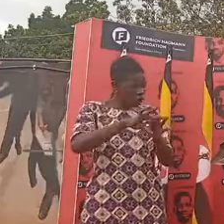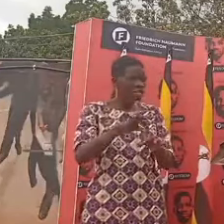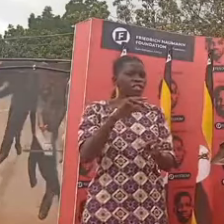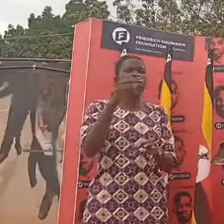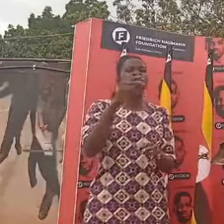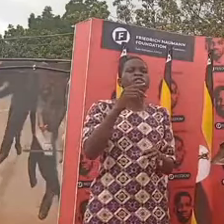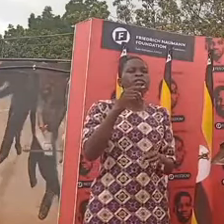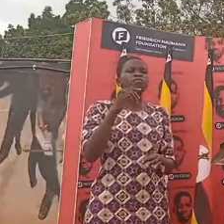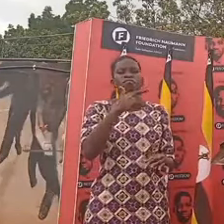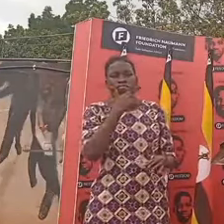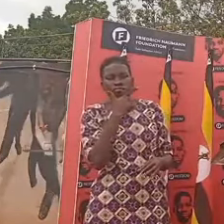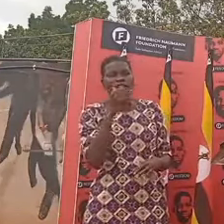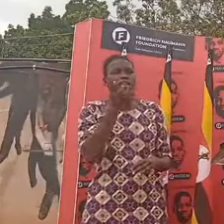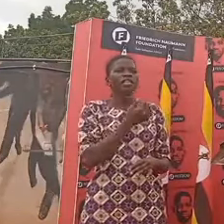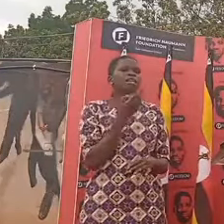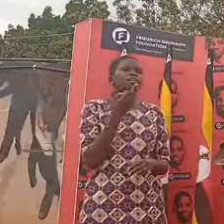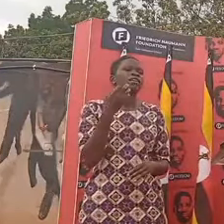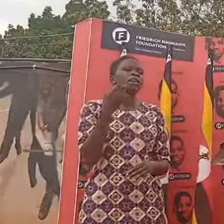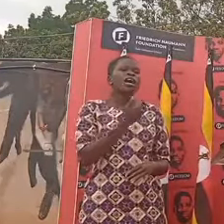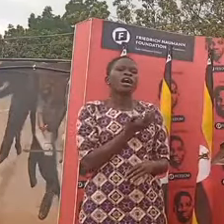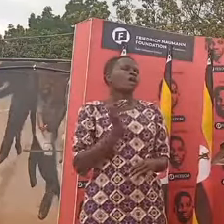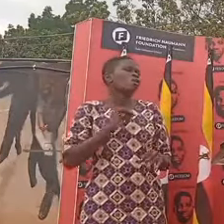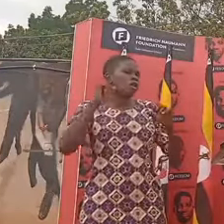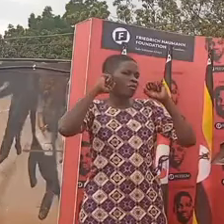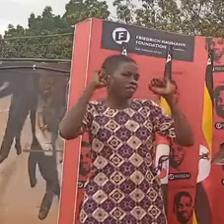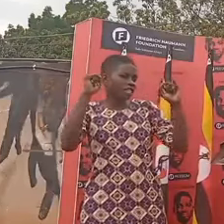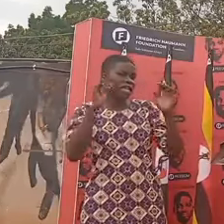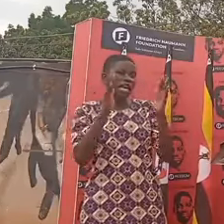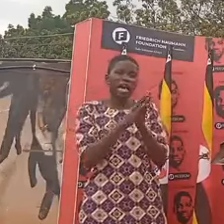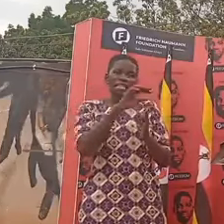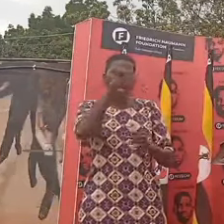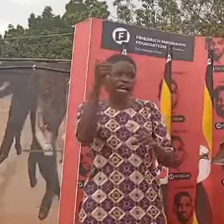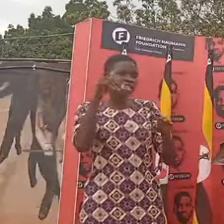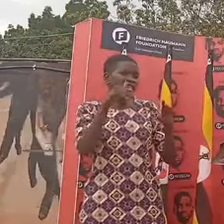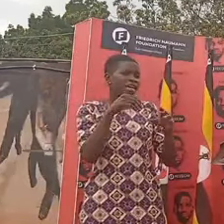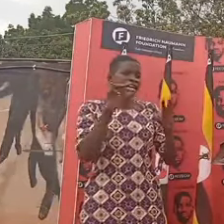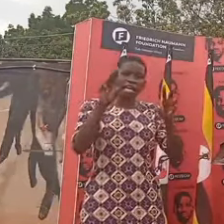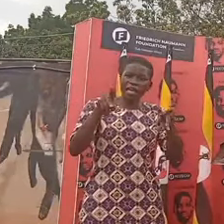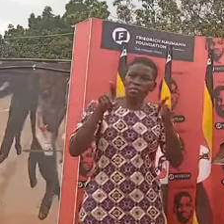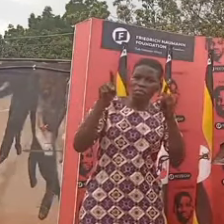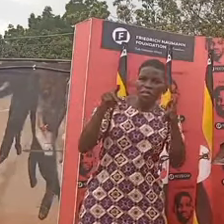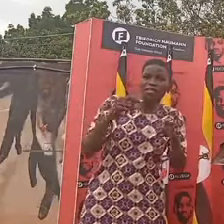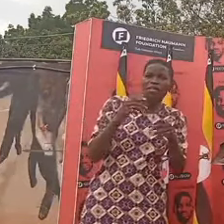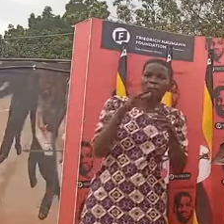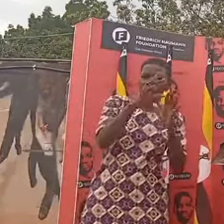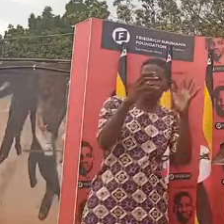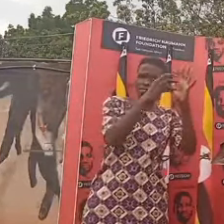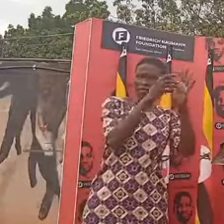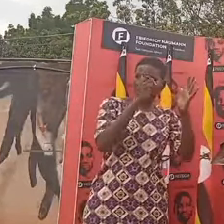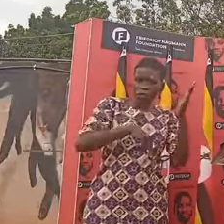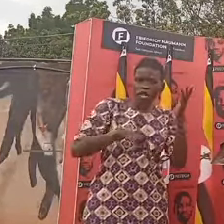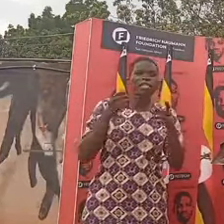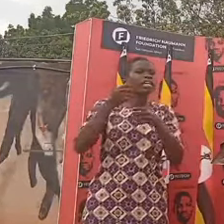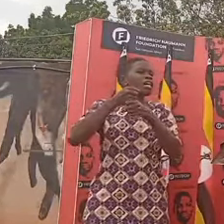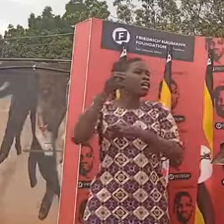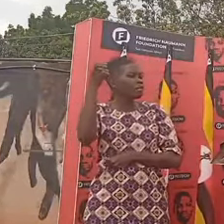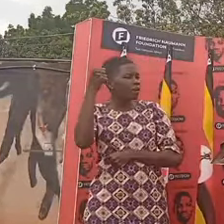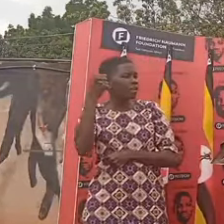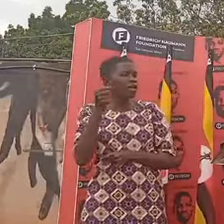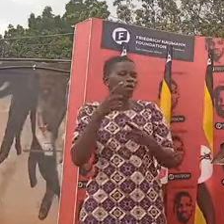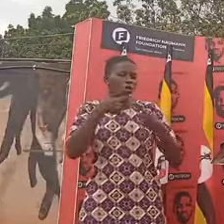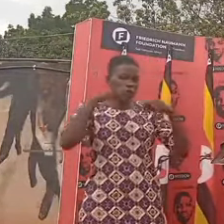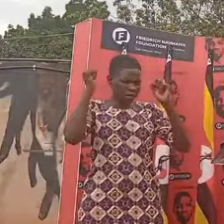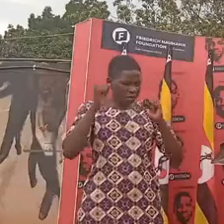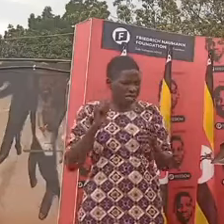n'ababaka baffe aba NUP makono tubeere nga tuli claiminga constitution yaffe tuli claiminga eddembe lyaffe tubeere